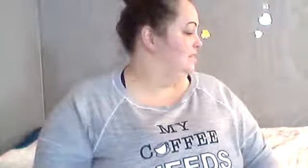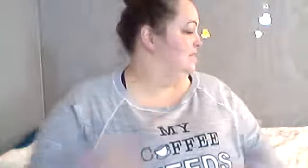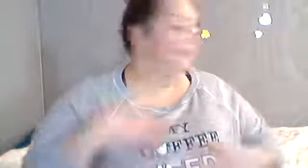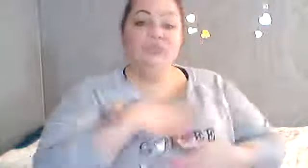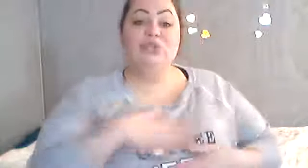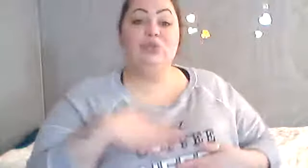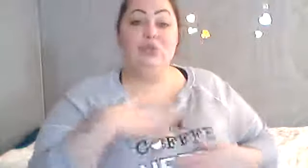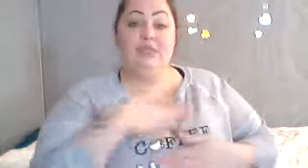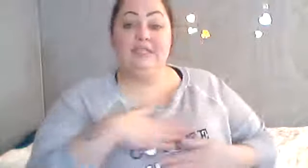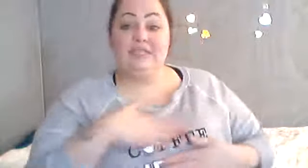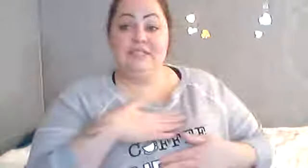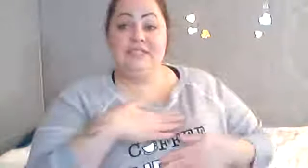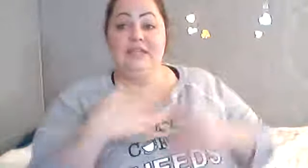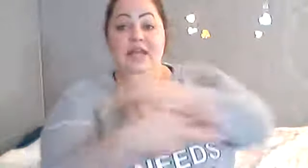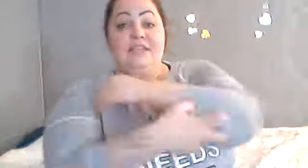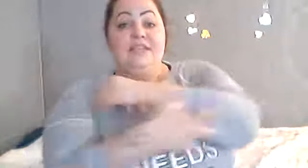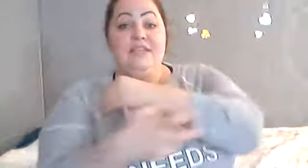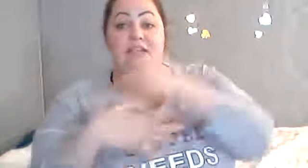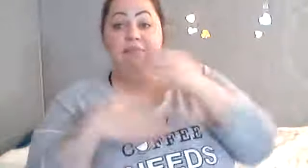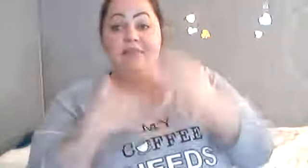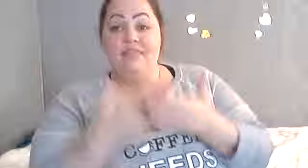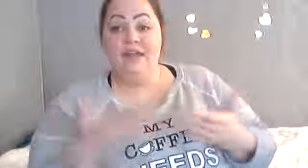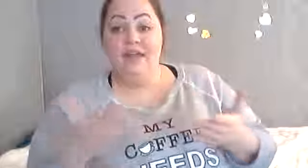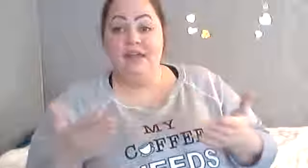He enjoys taking my things.